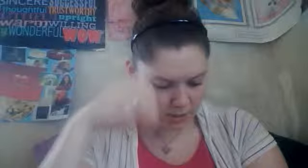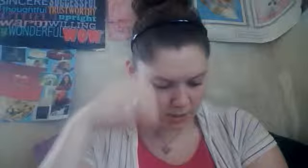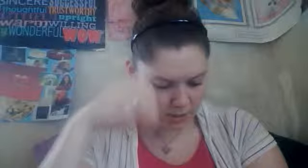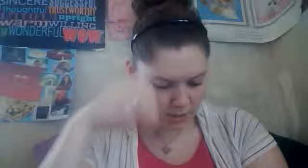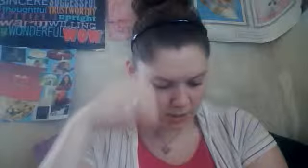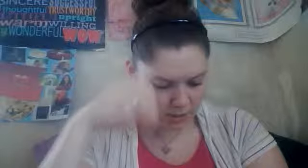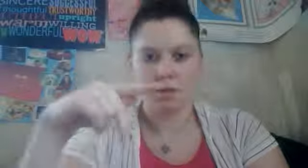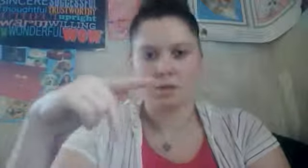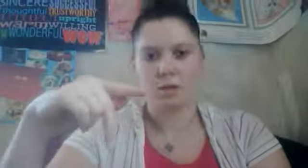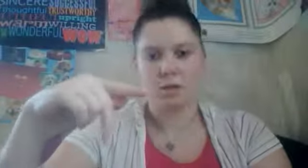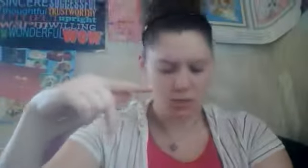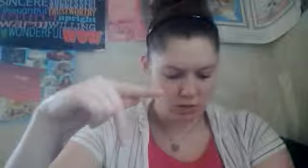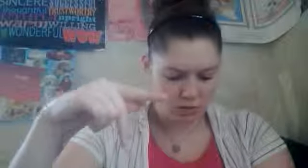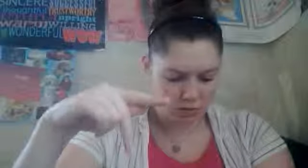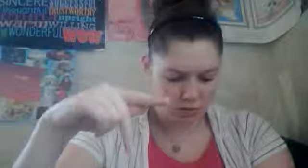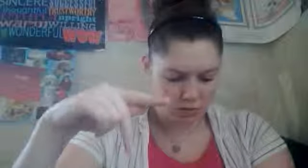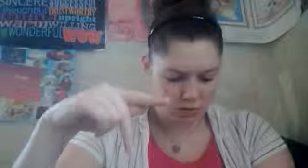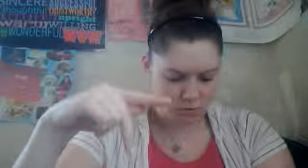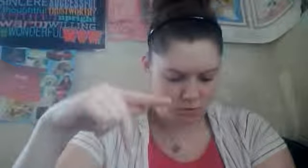Now P, you